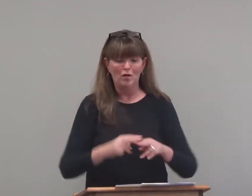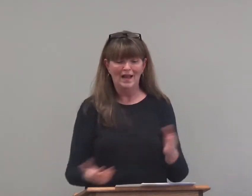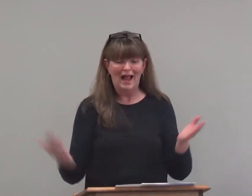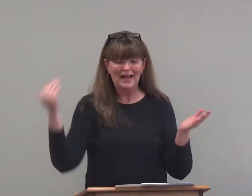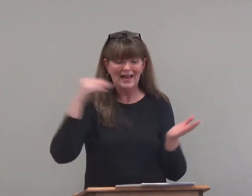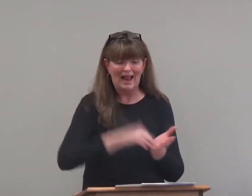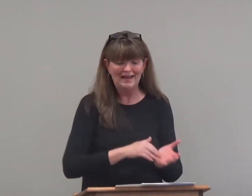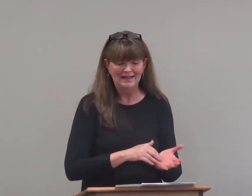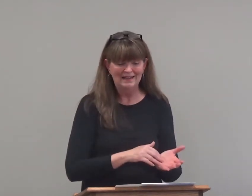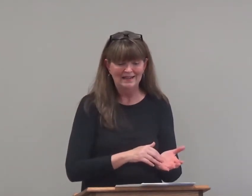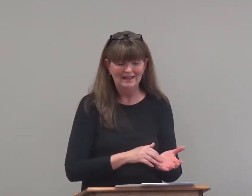become light and salt.